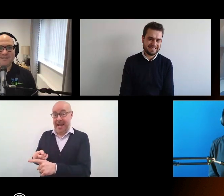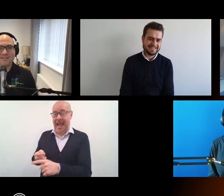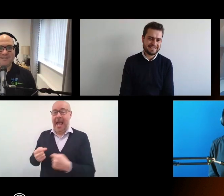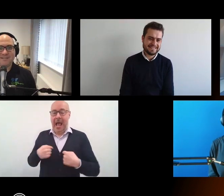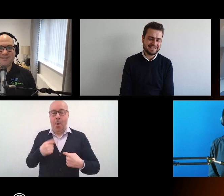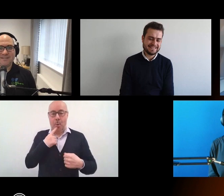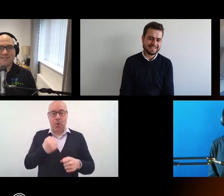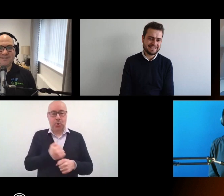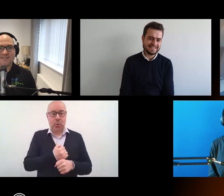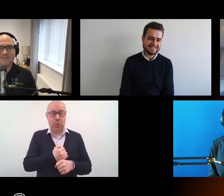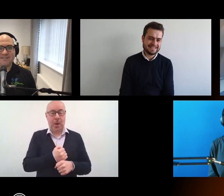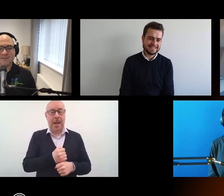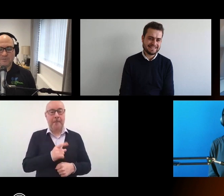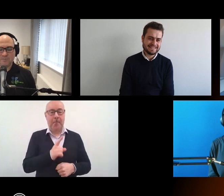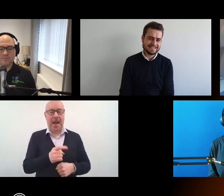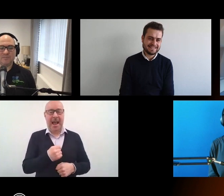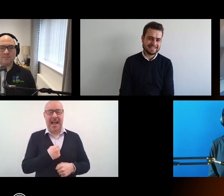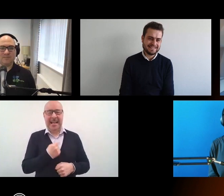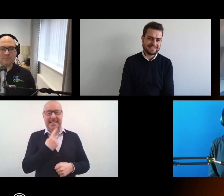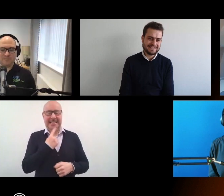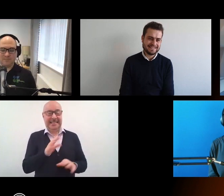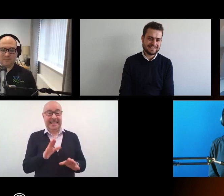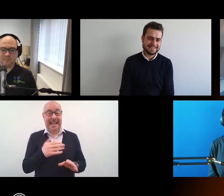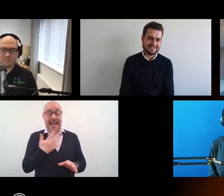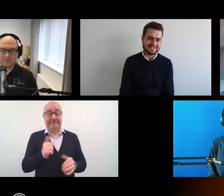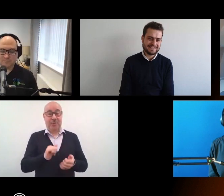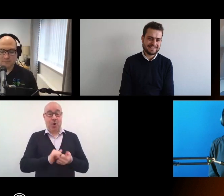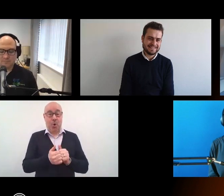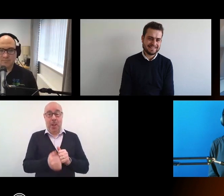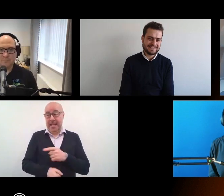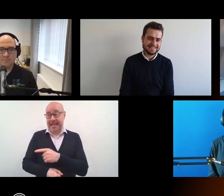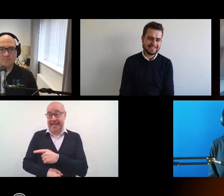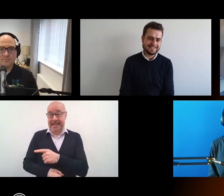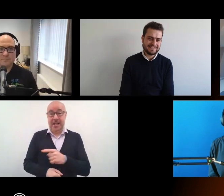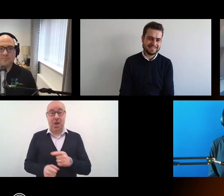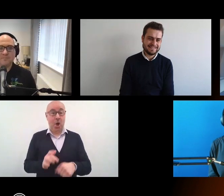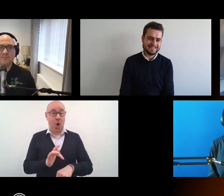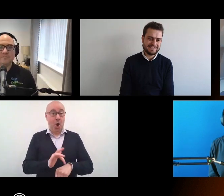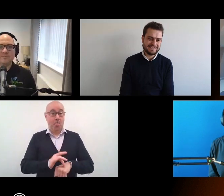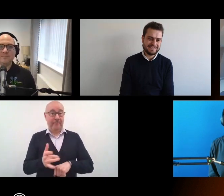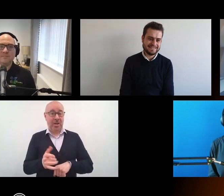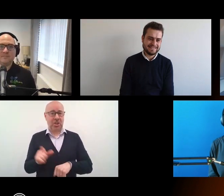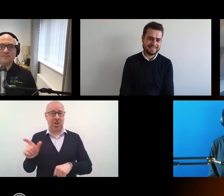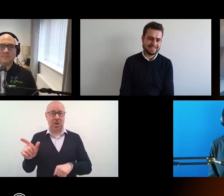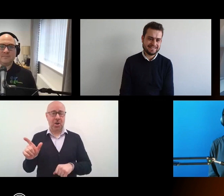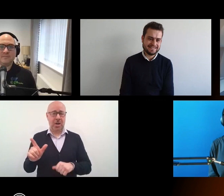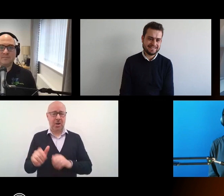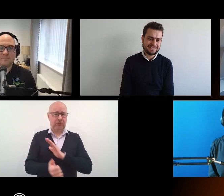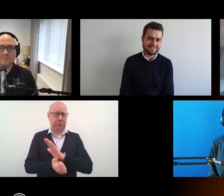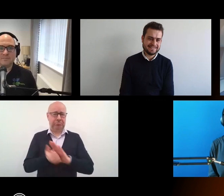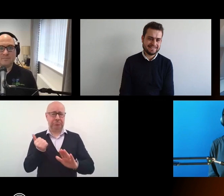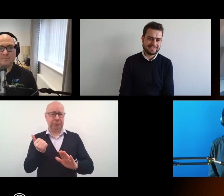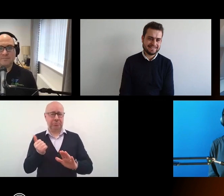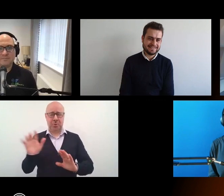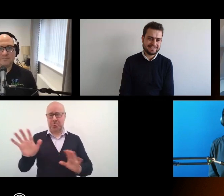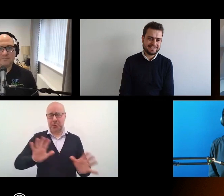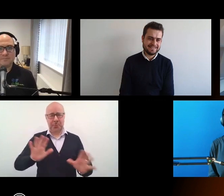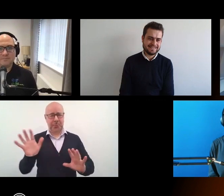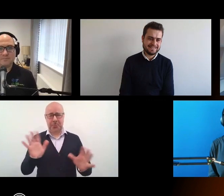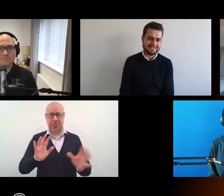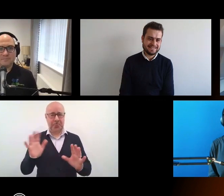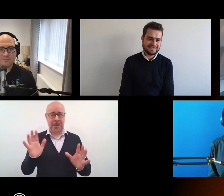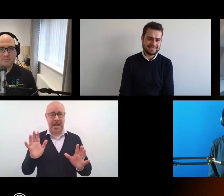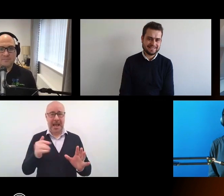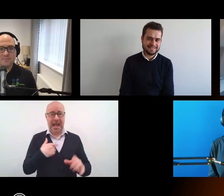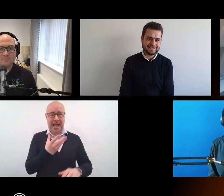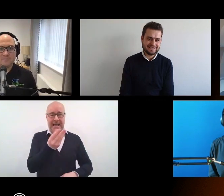what? I've got another colleague who's professional, is more artistic in that way. And I said, you go do